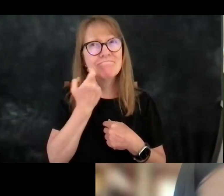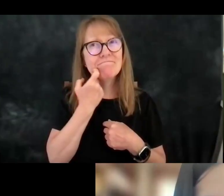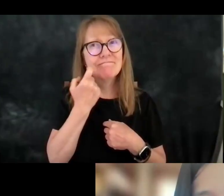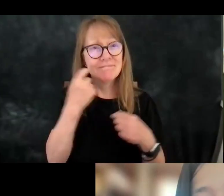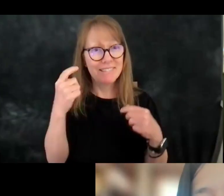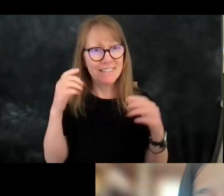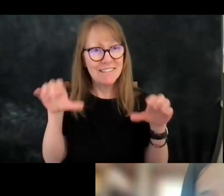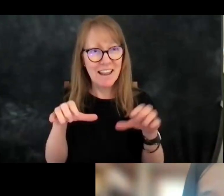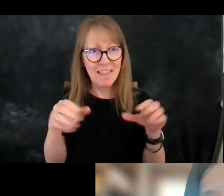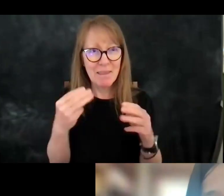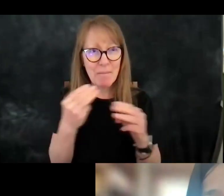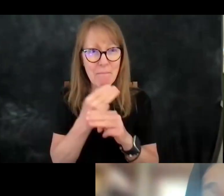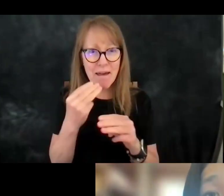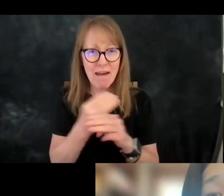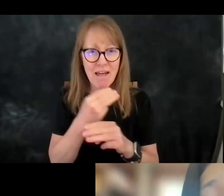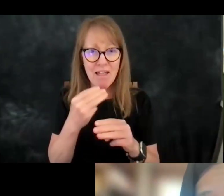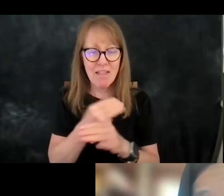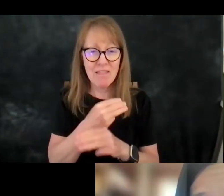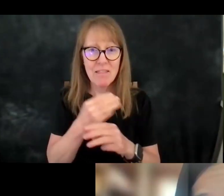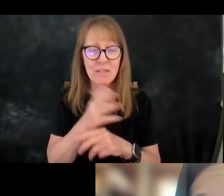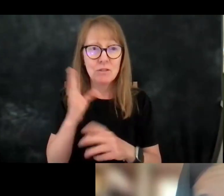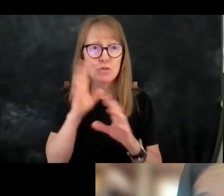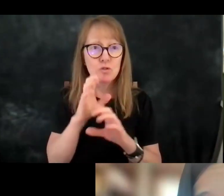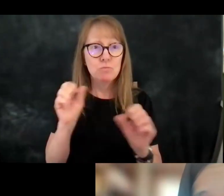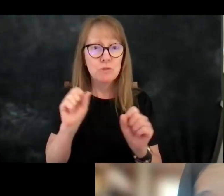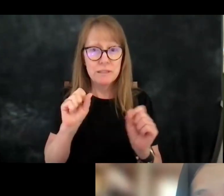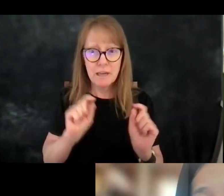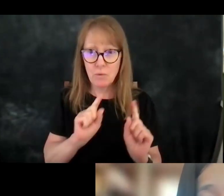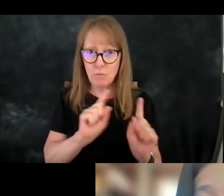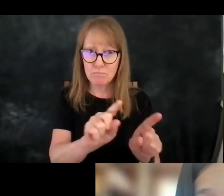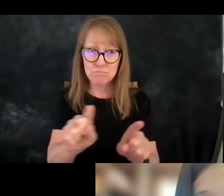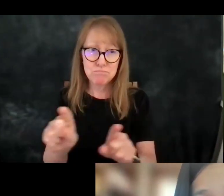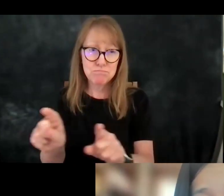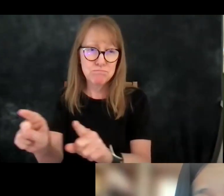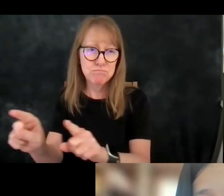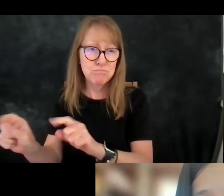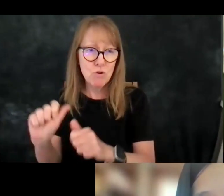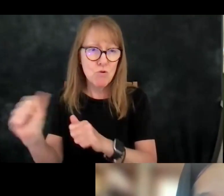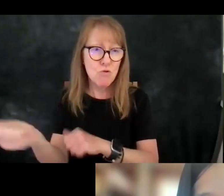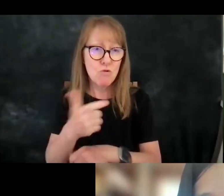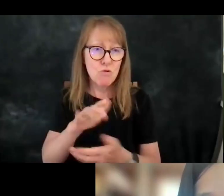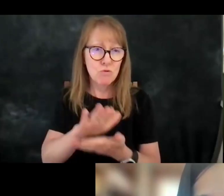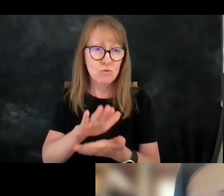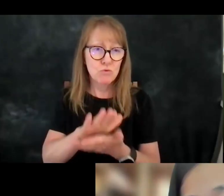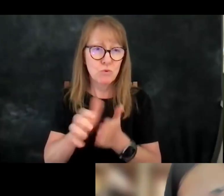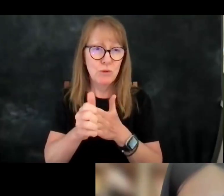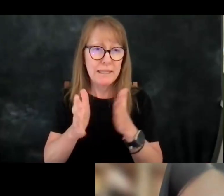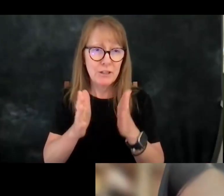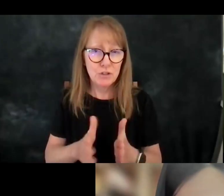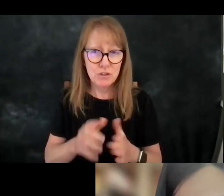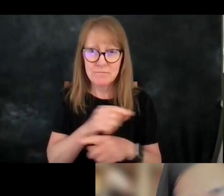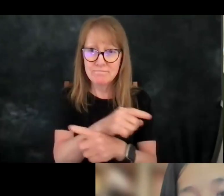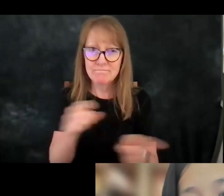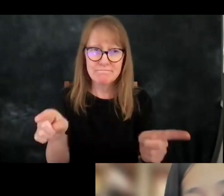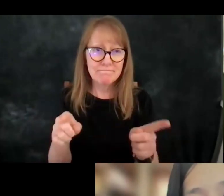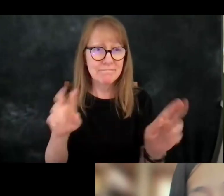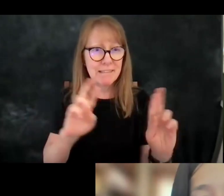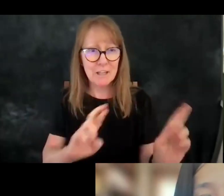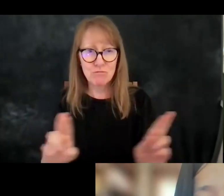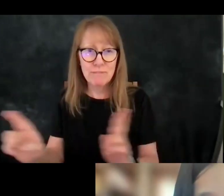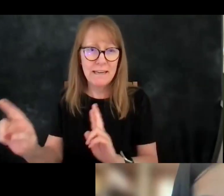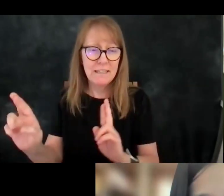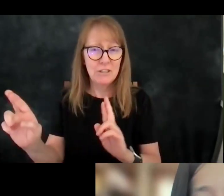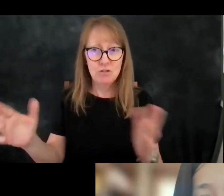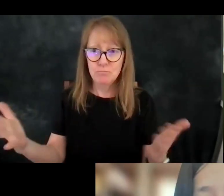the superintendent and I went to visit all of our school leaders as they were getting ready for students to